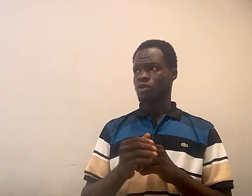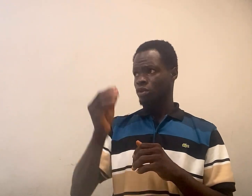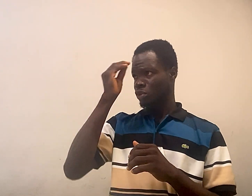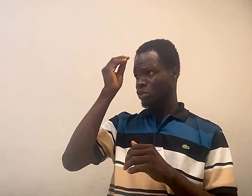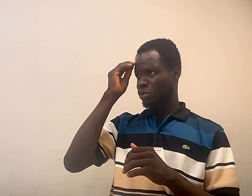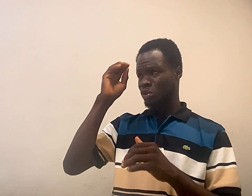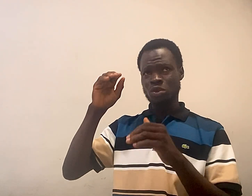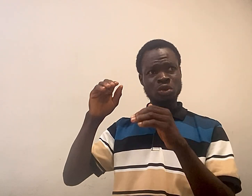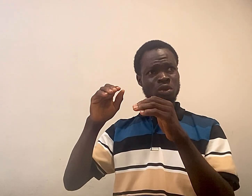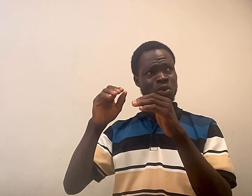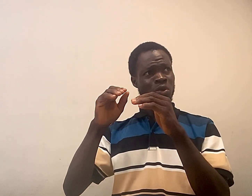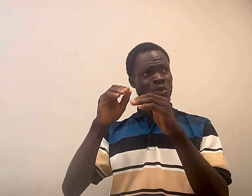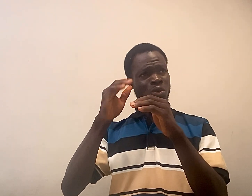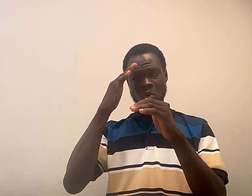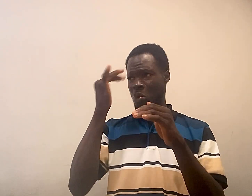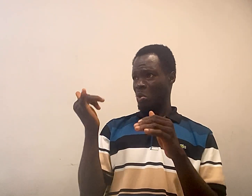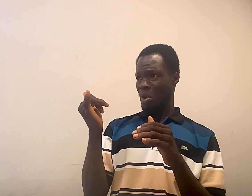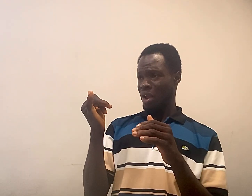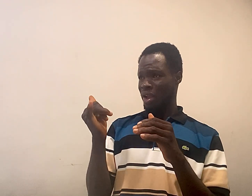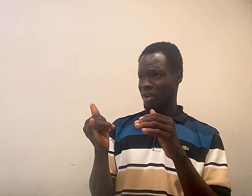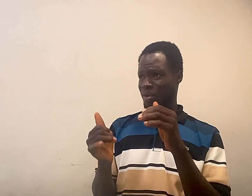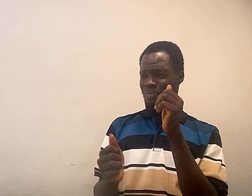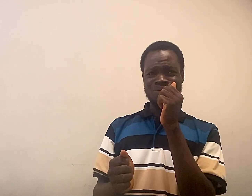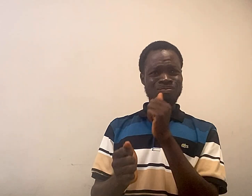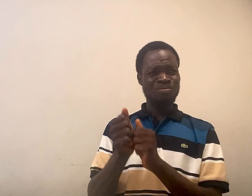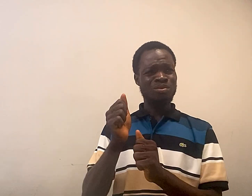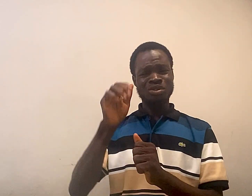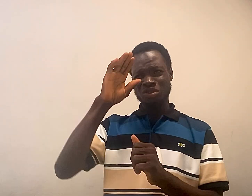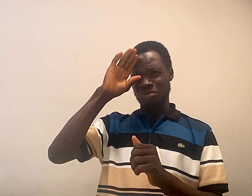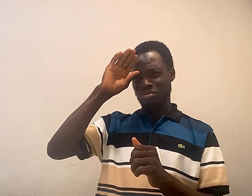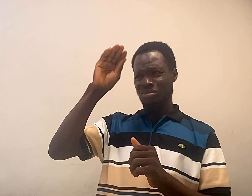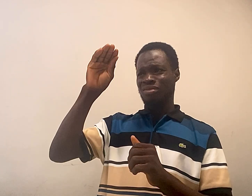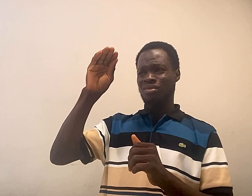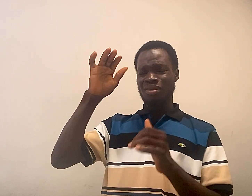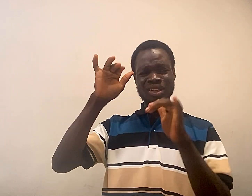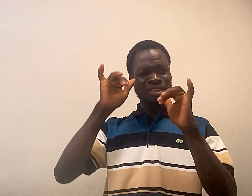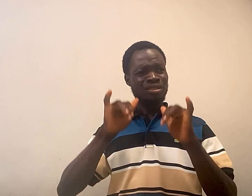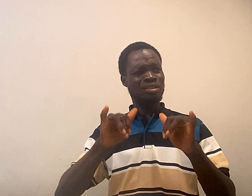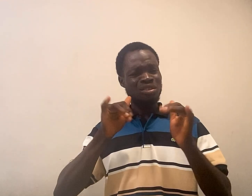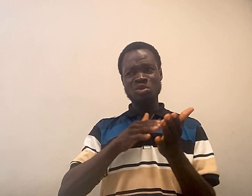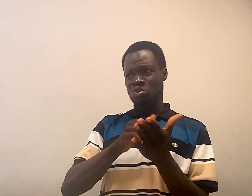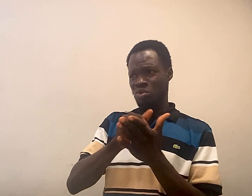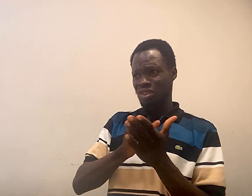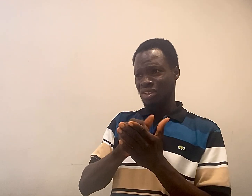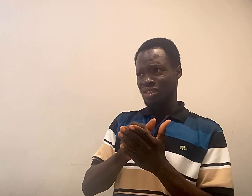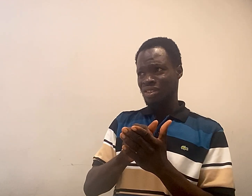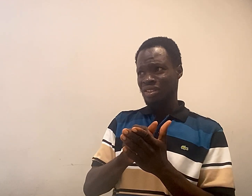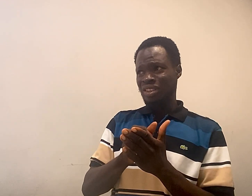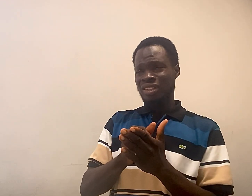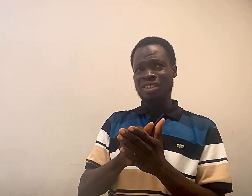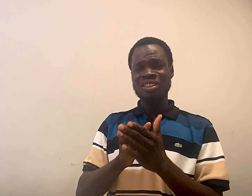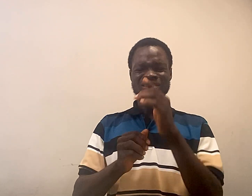Most men stay weak. They feel too much. They talk too much. They cry over things that don't